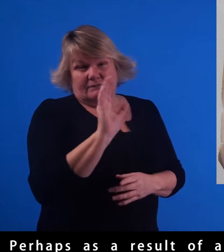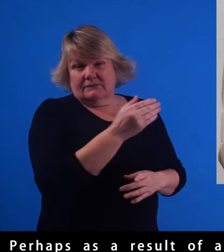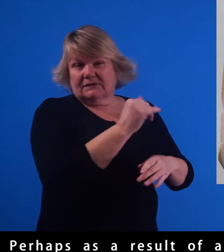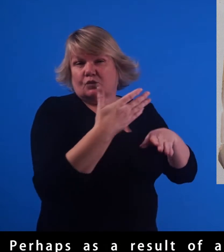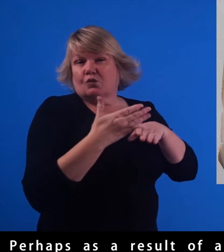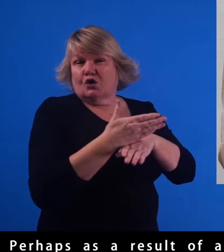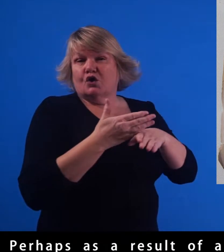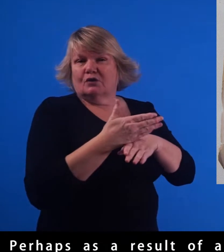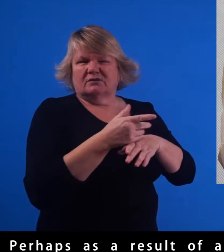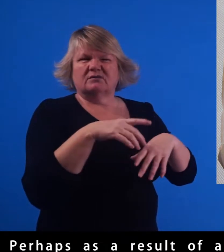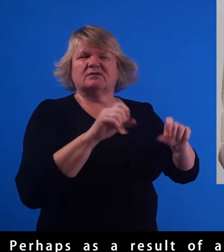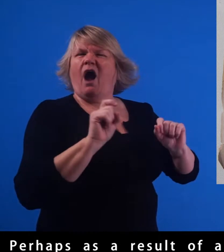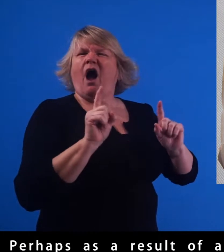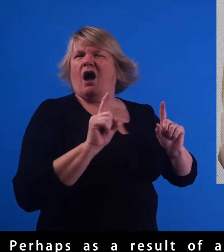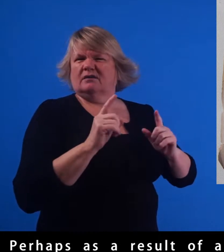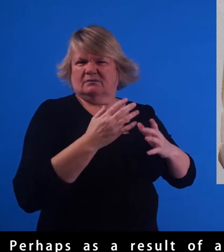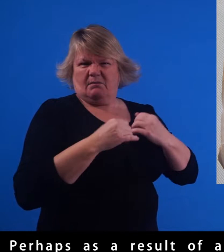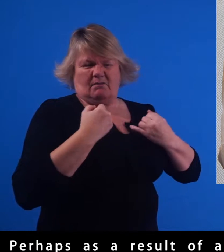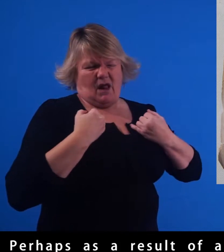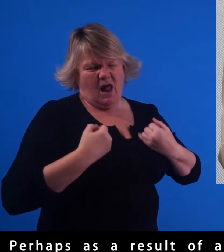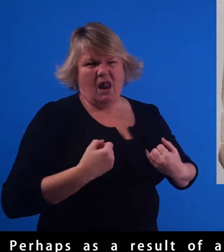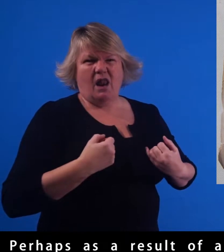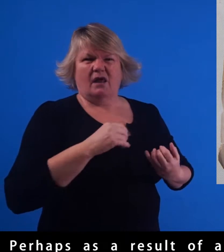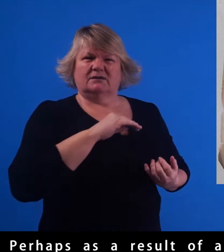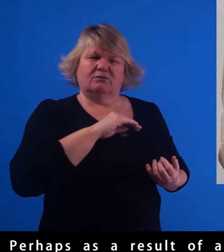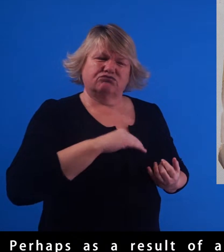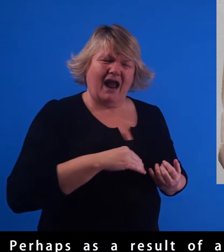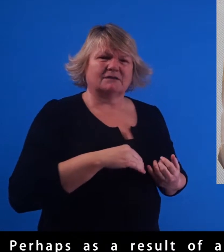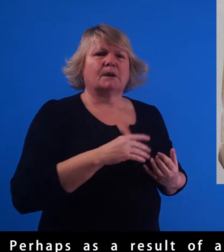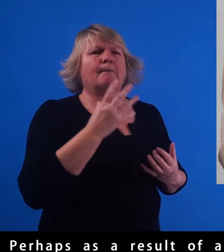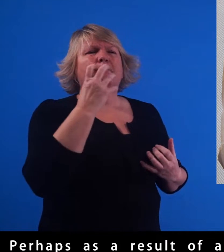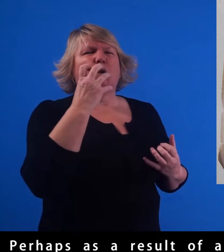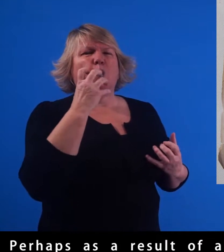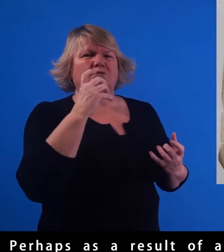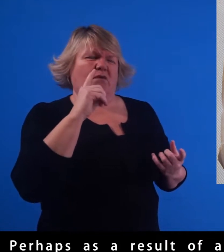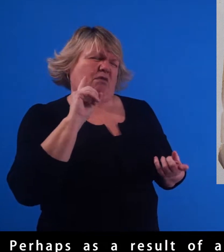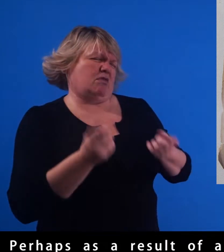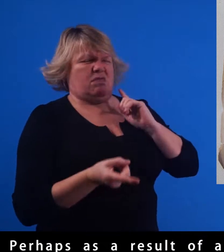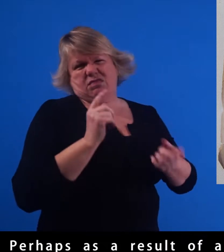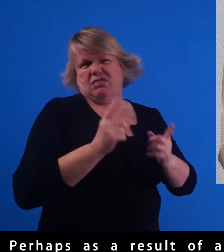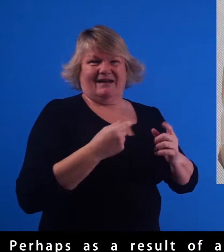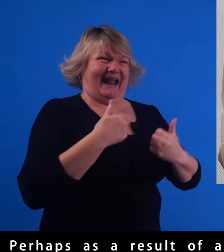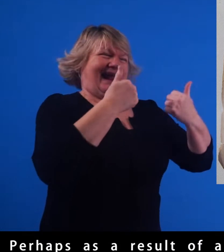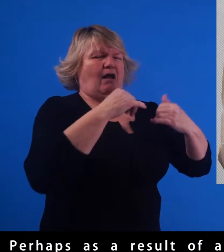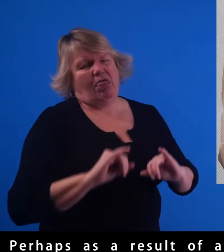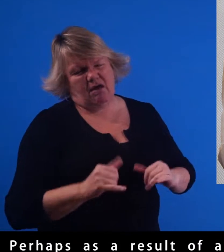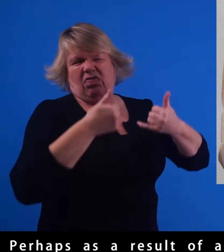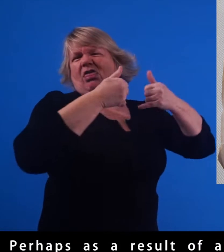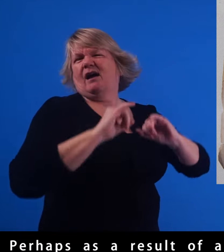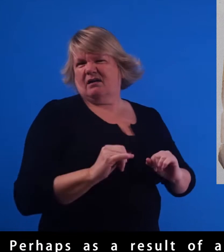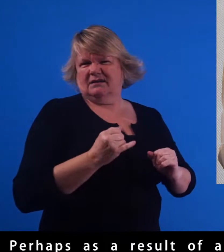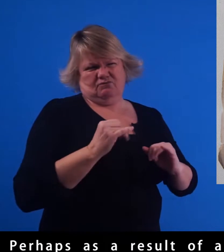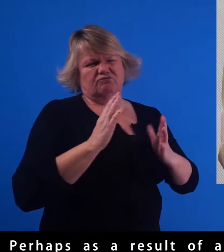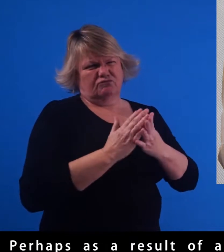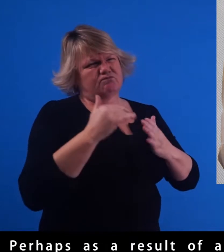Perhaps as a result of all this work, he started to suffer bouts of ill health, depression, and severe